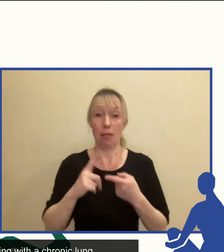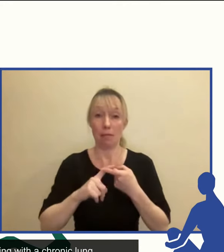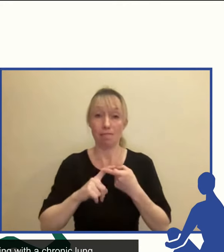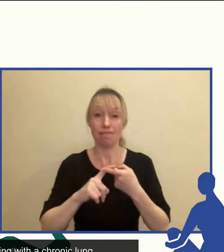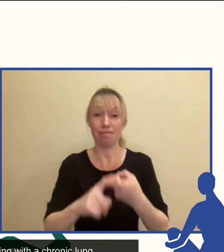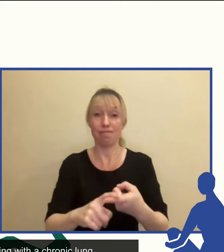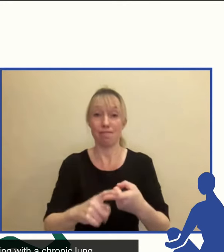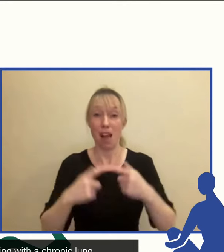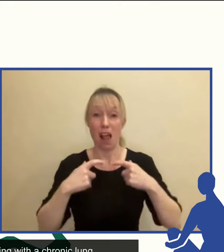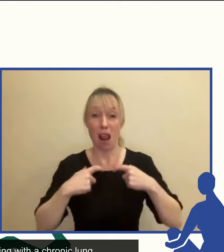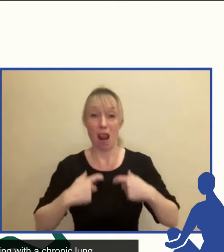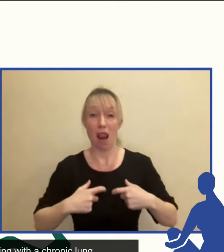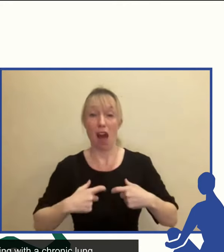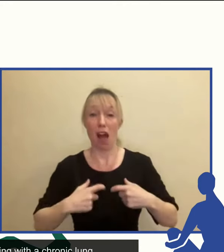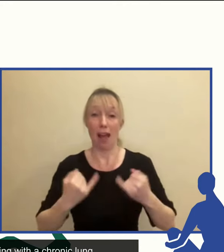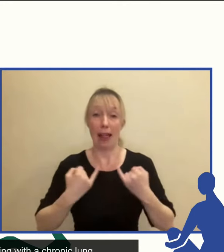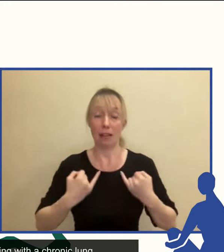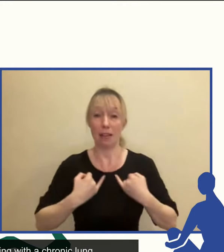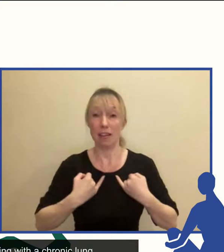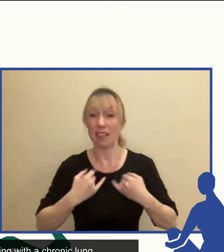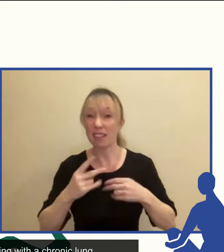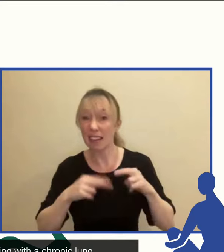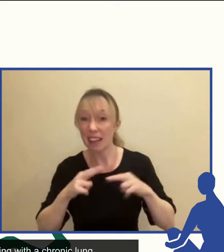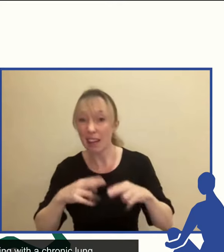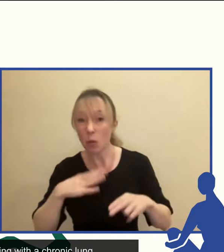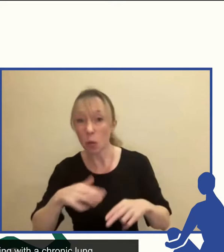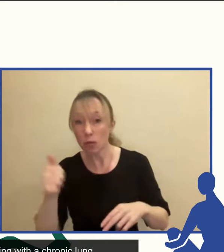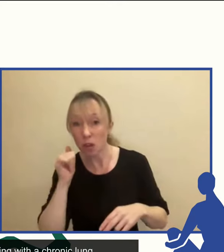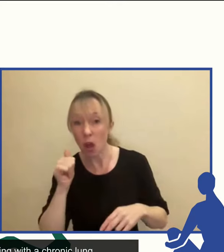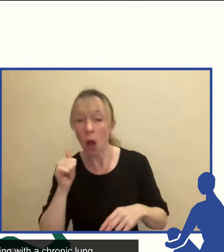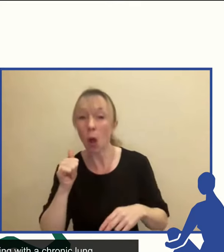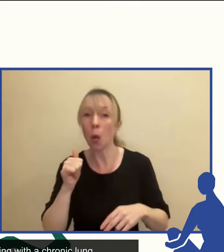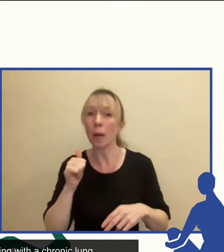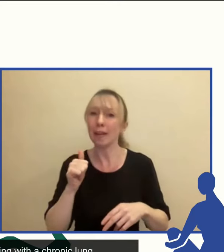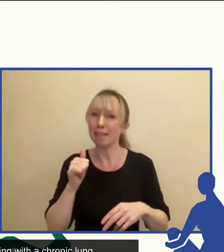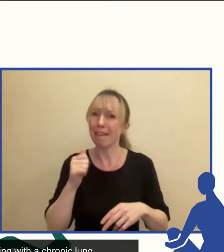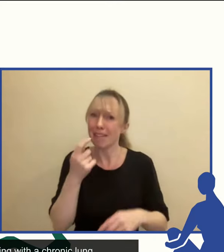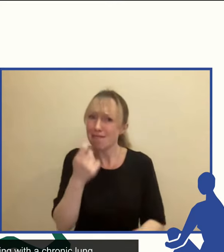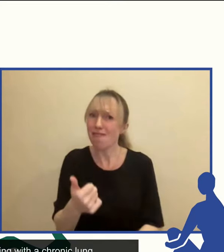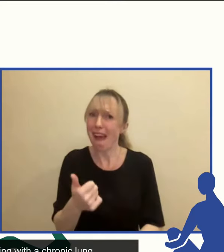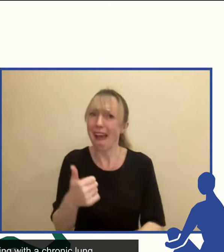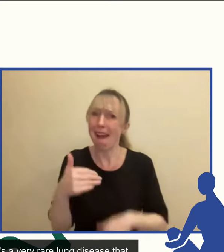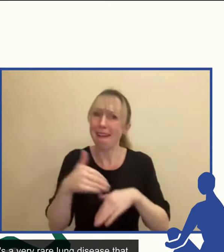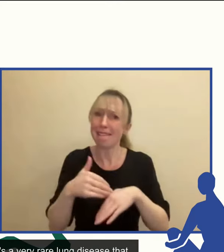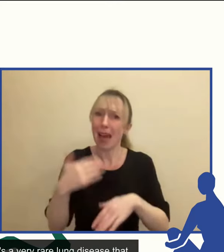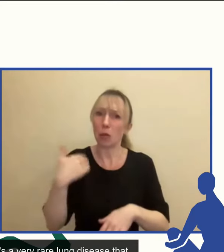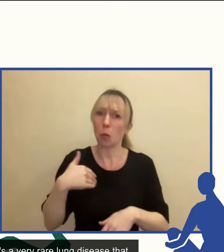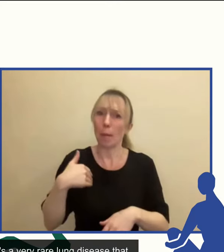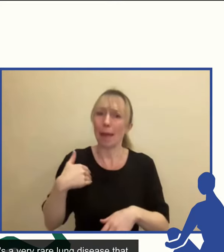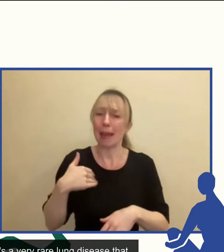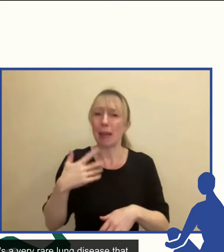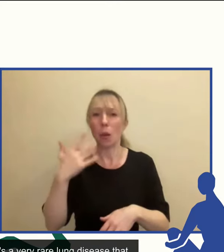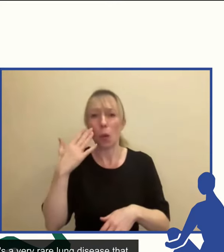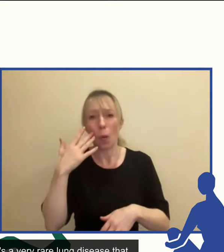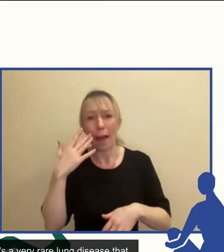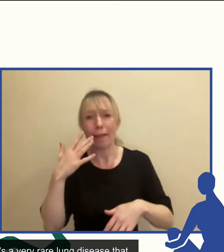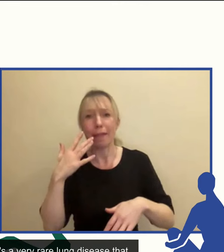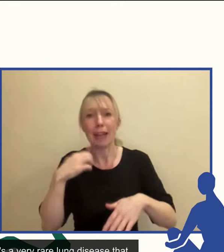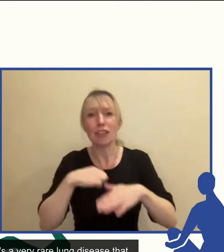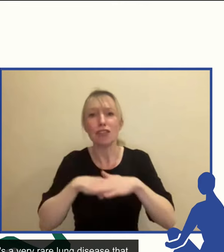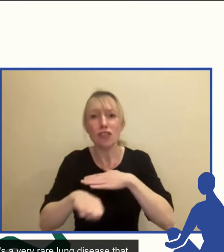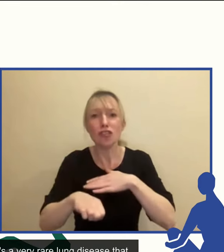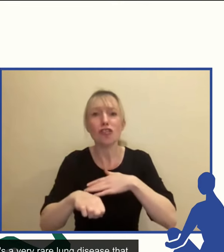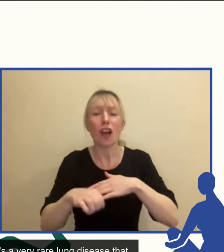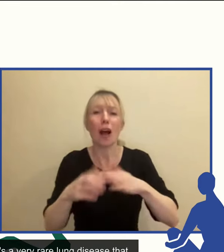in case you're curious, it's a very rare lung disease that affects women in their childbearing years, called no less than